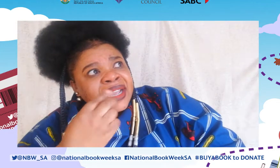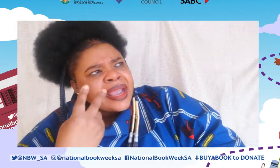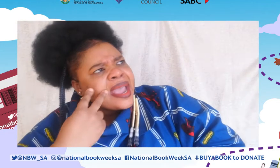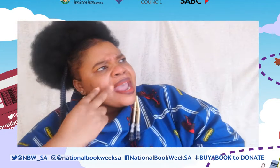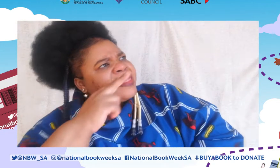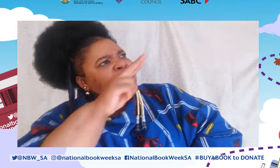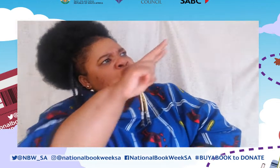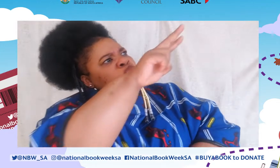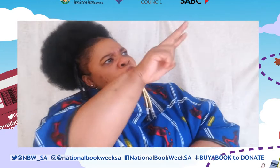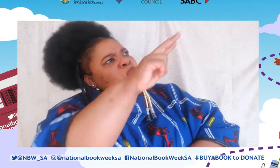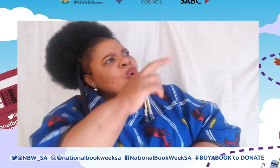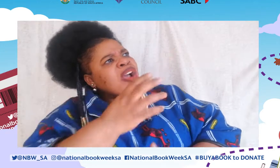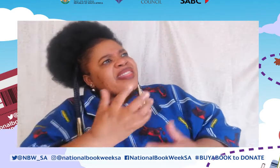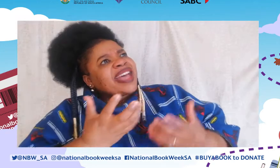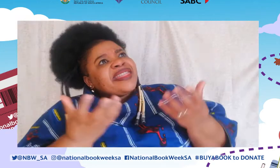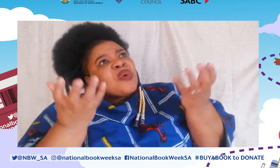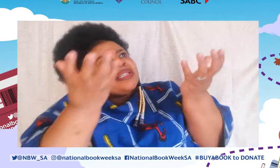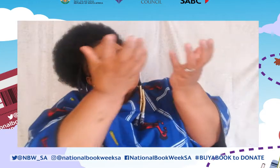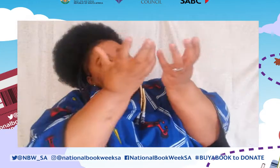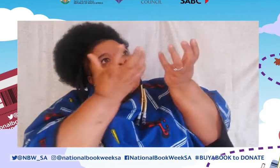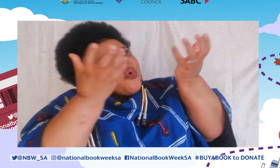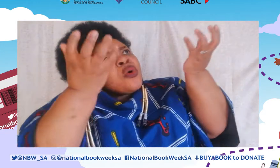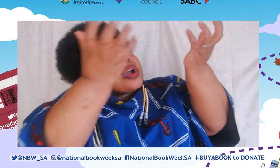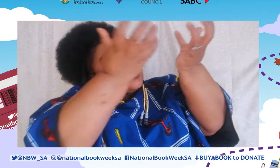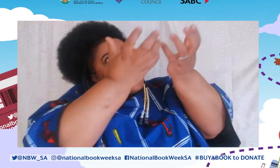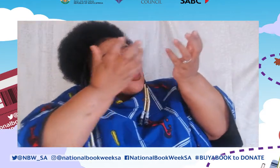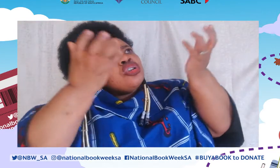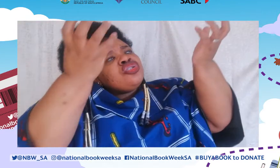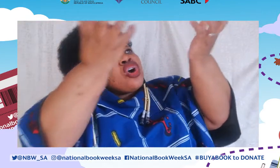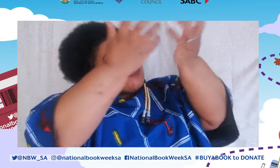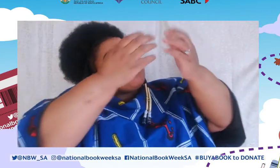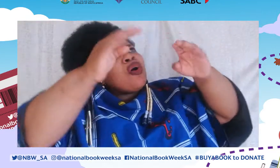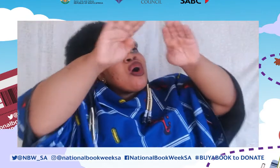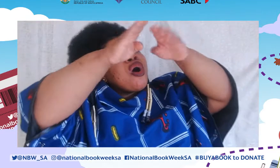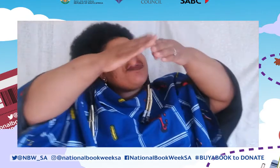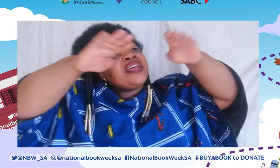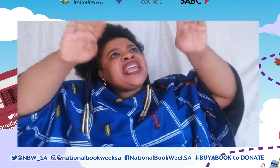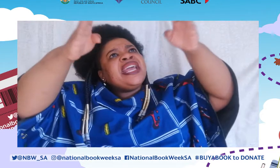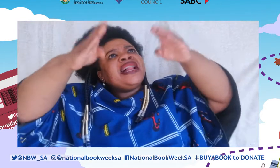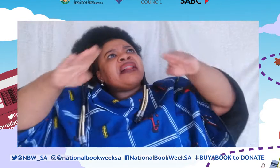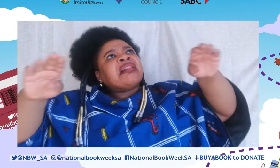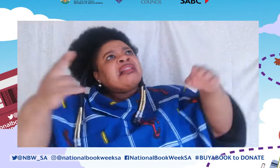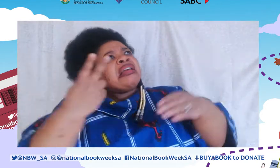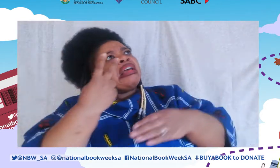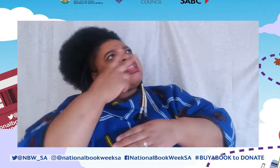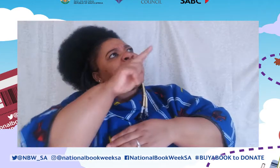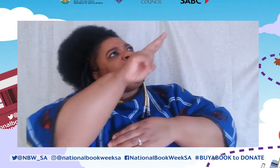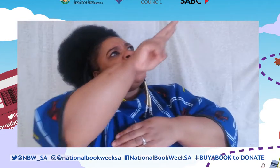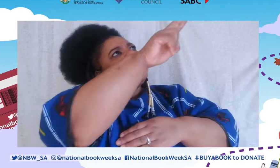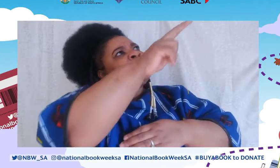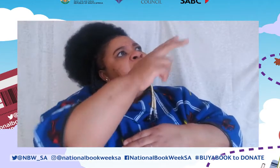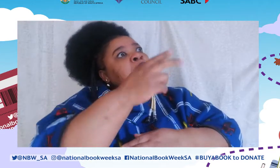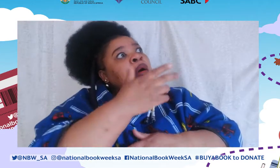interesting. They saw that there was a smoke on top of the hill.